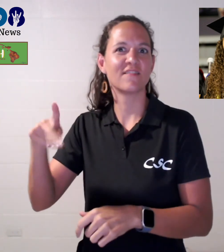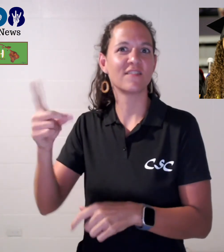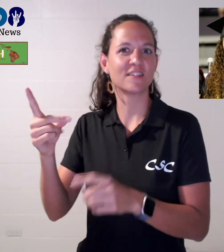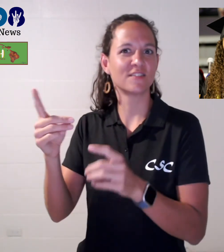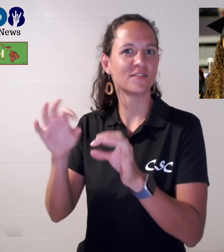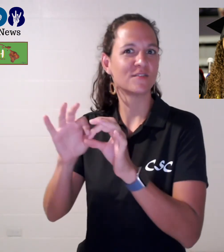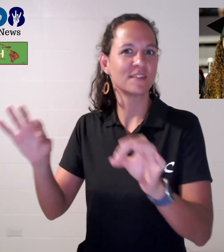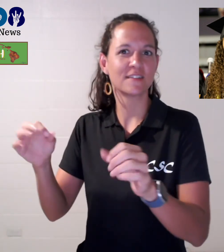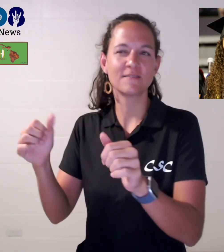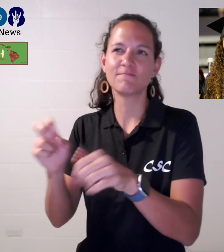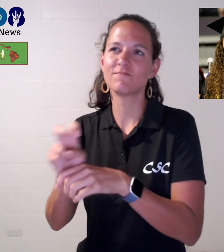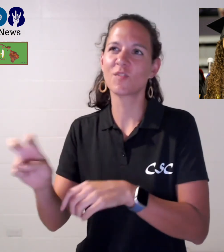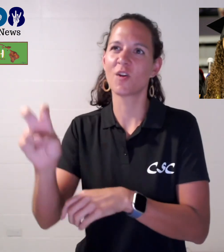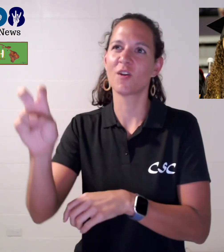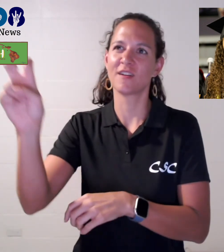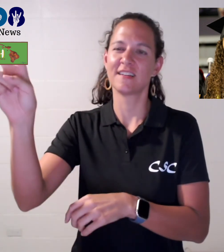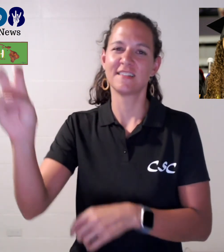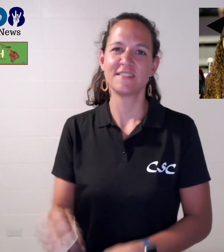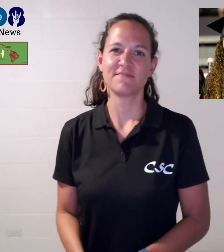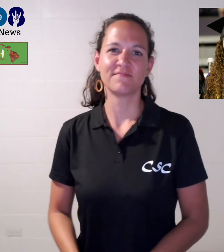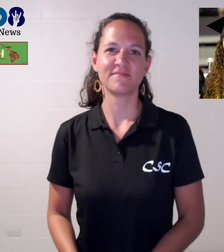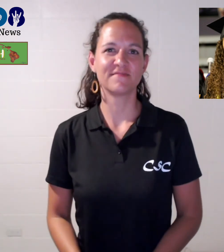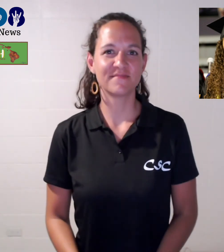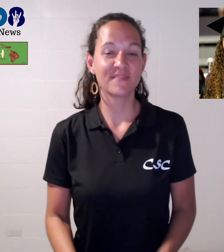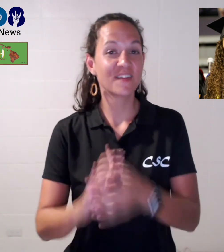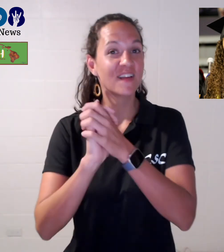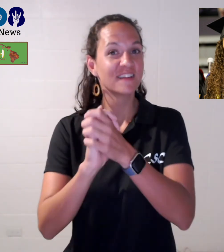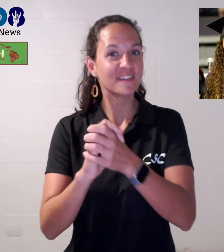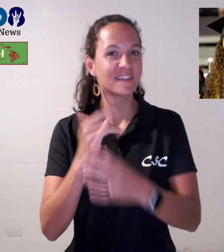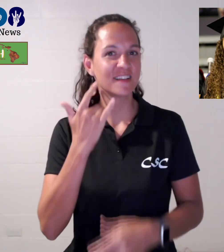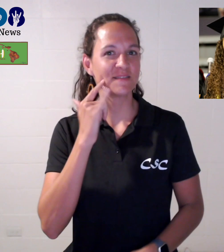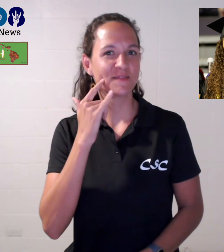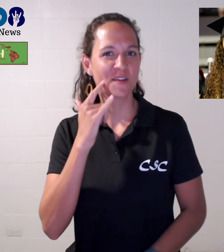her success will inspire other students who are ready to begin their own journey